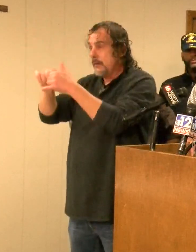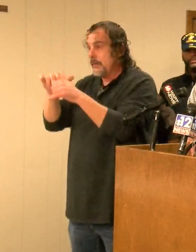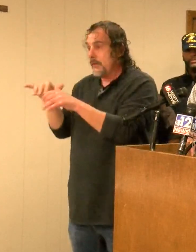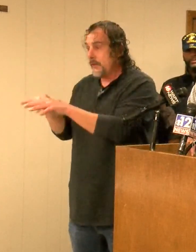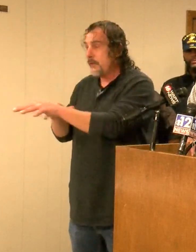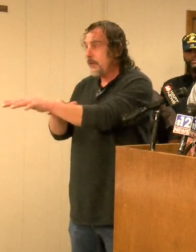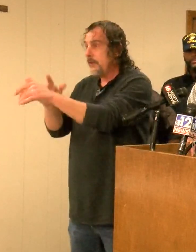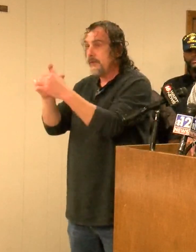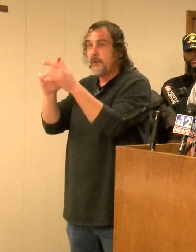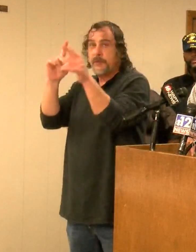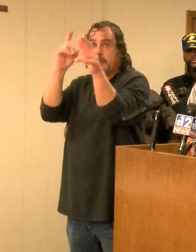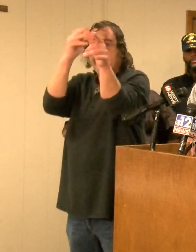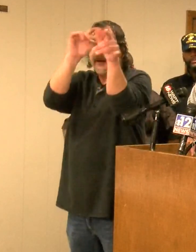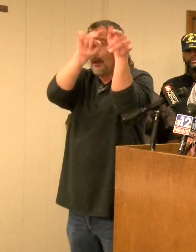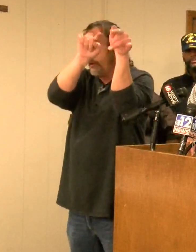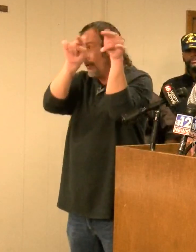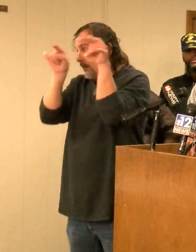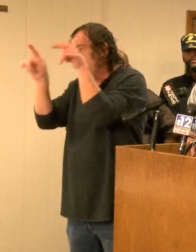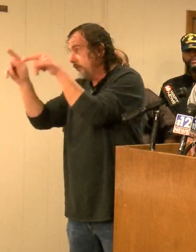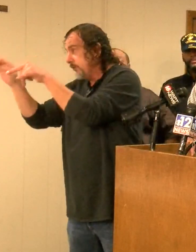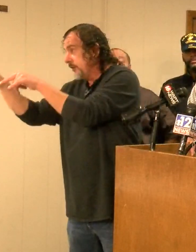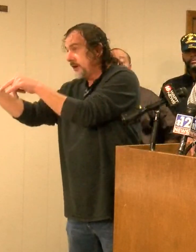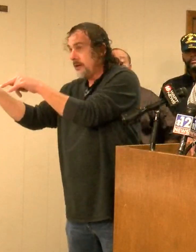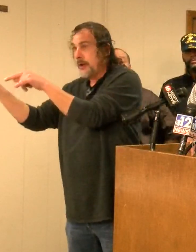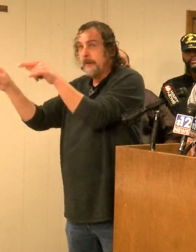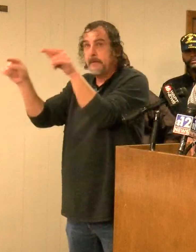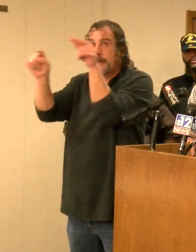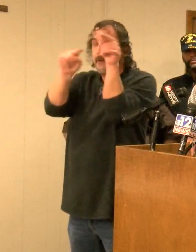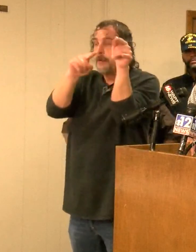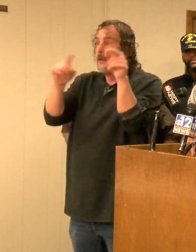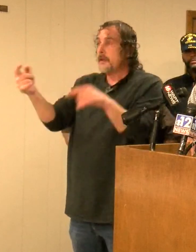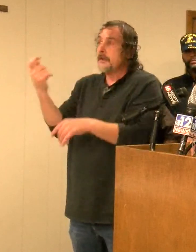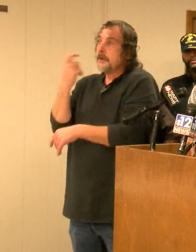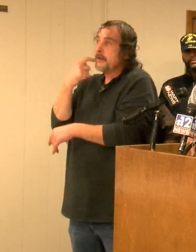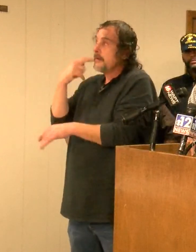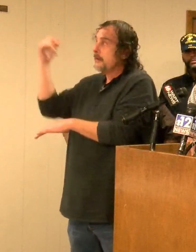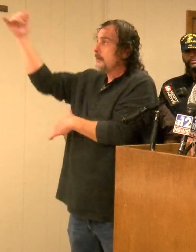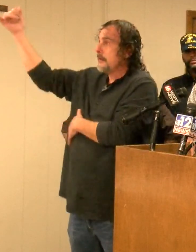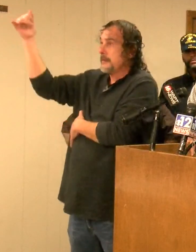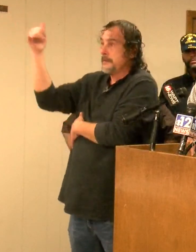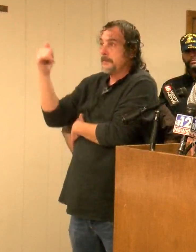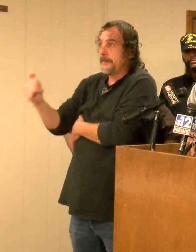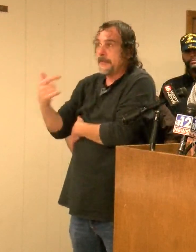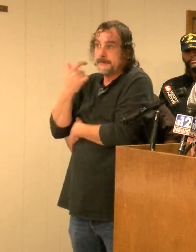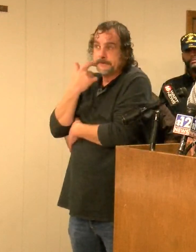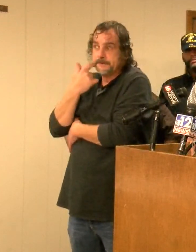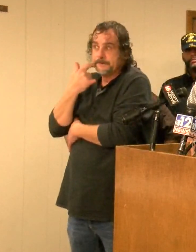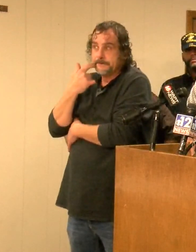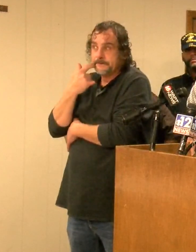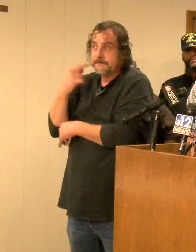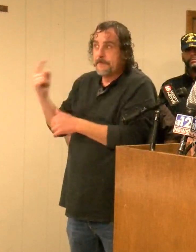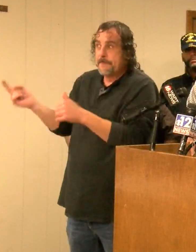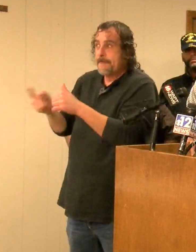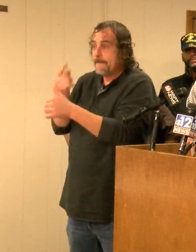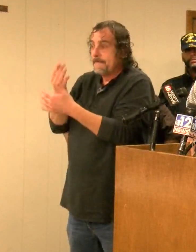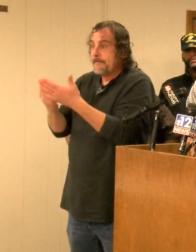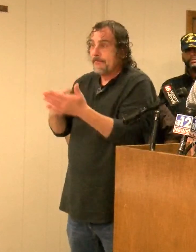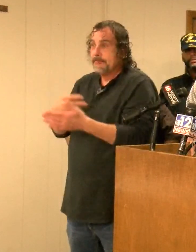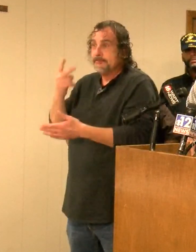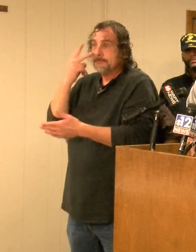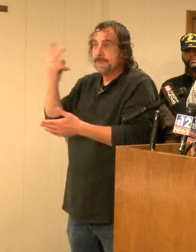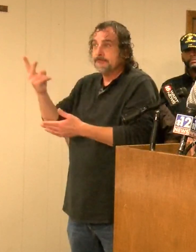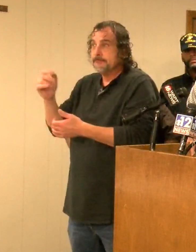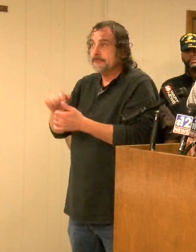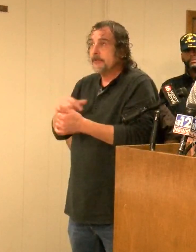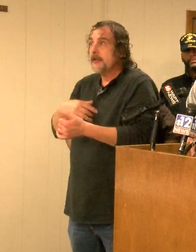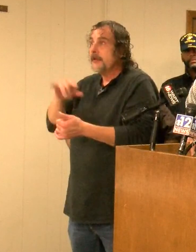from the dam all the way to Terry and back up. They just got back from a flight. The first thing they saw was